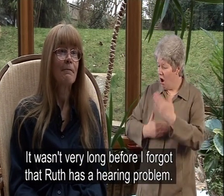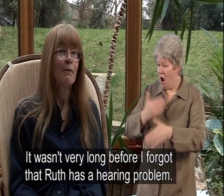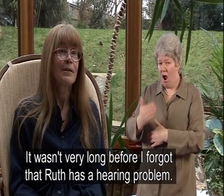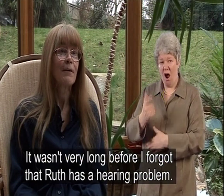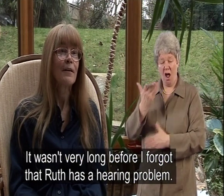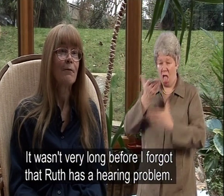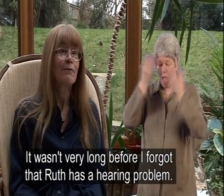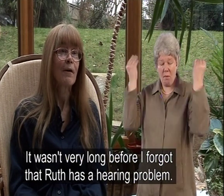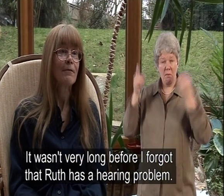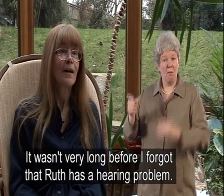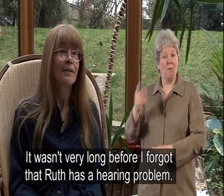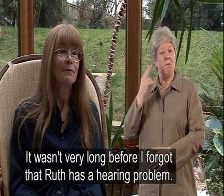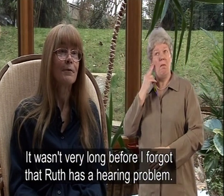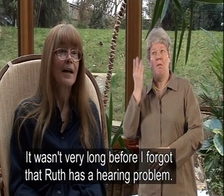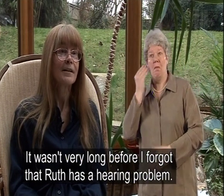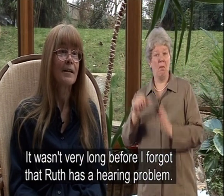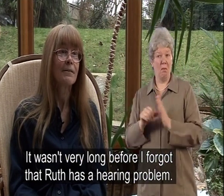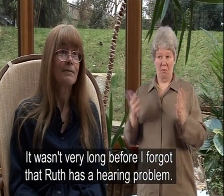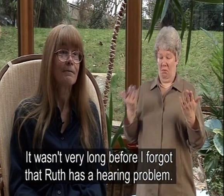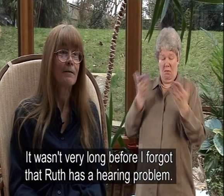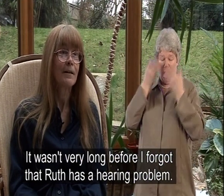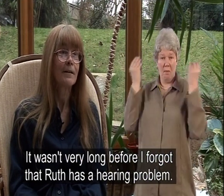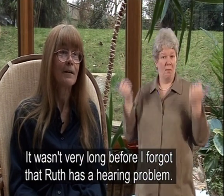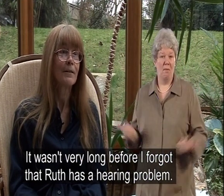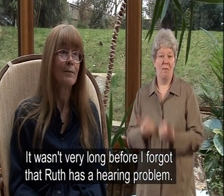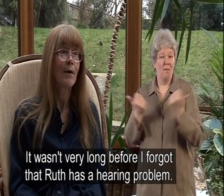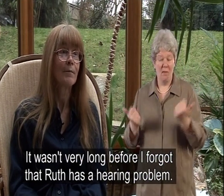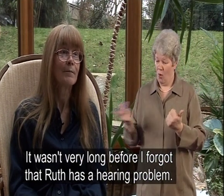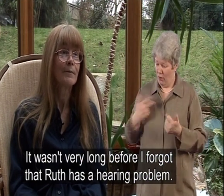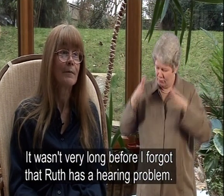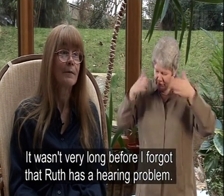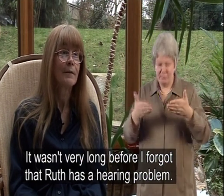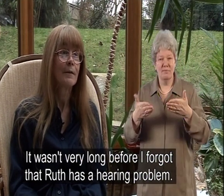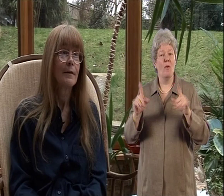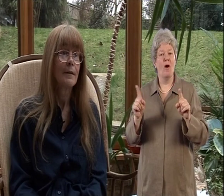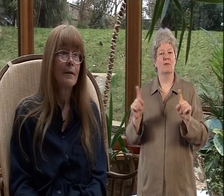It wasn't very long before I forgot that Ruth has a hearing problem.